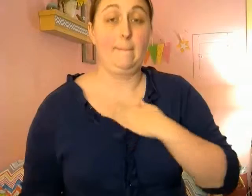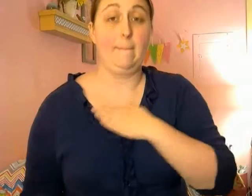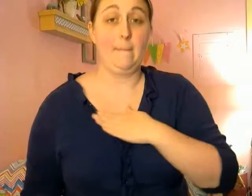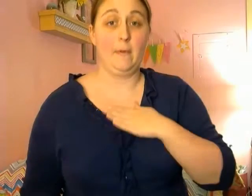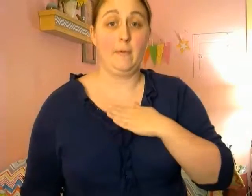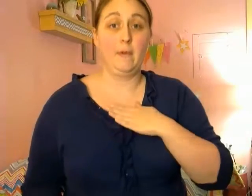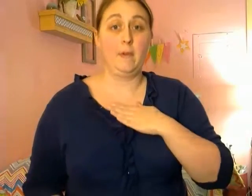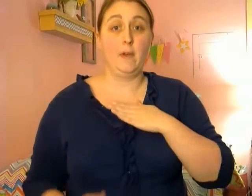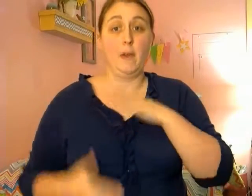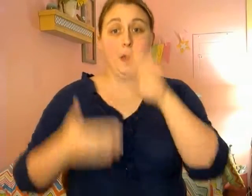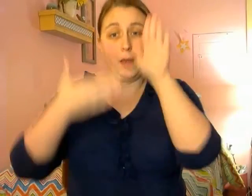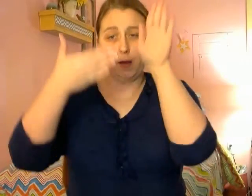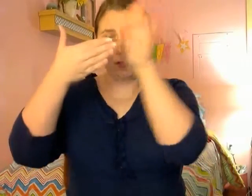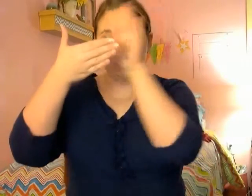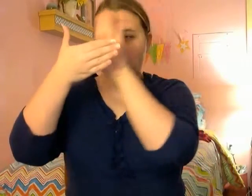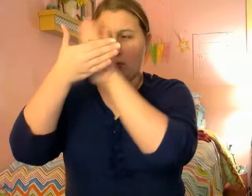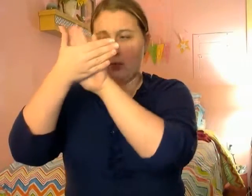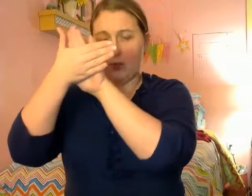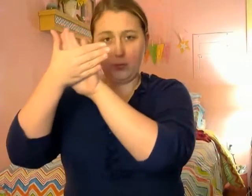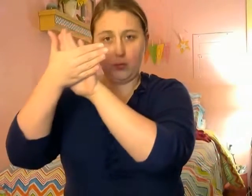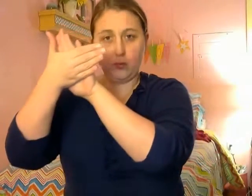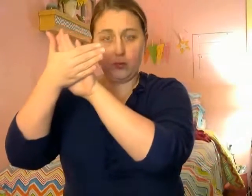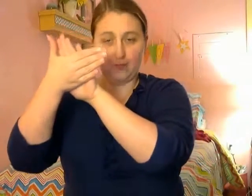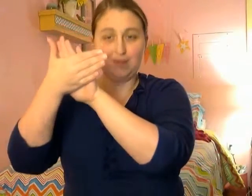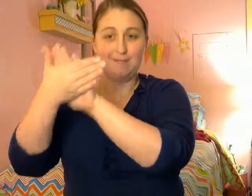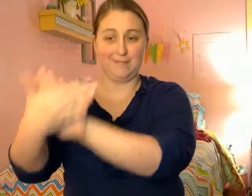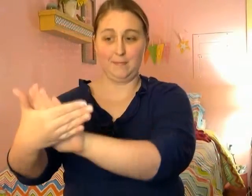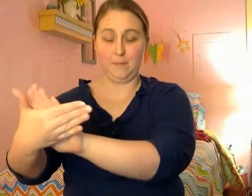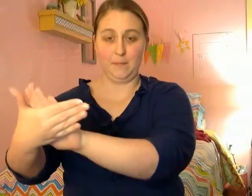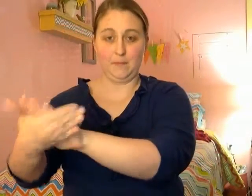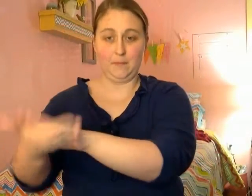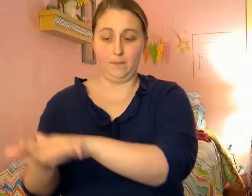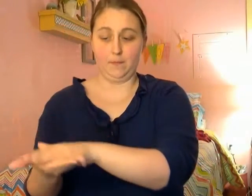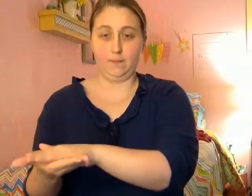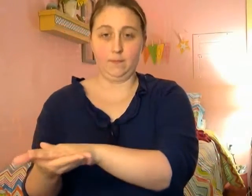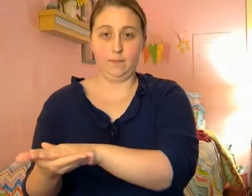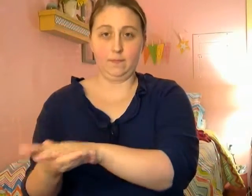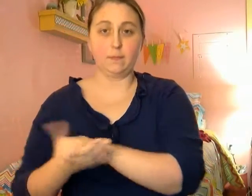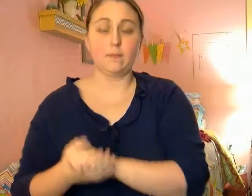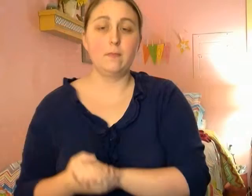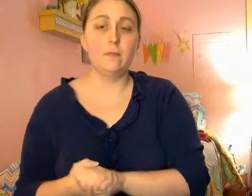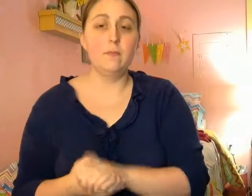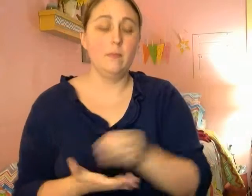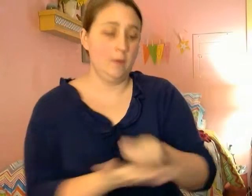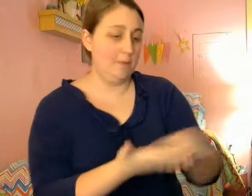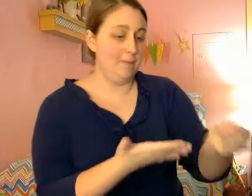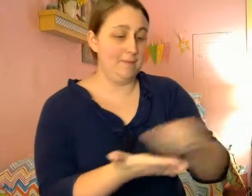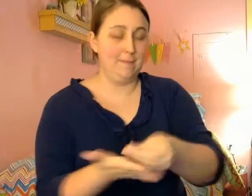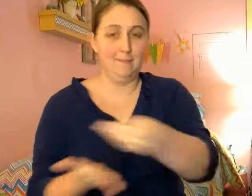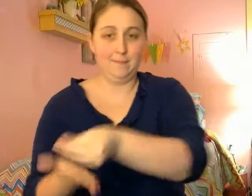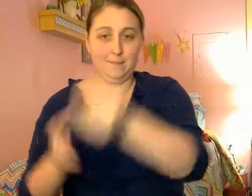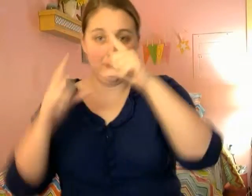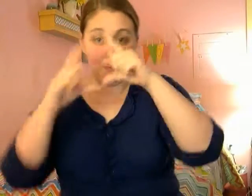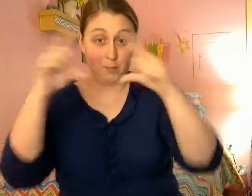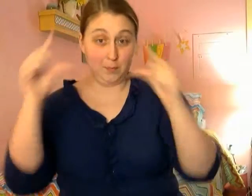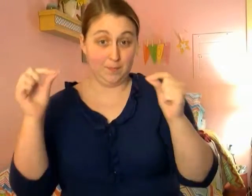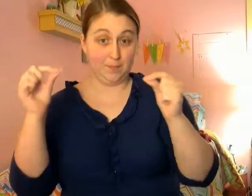Hide it. Okay, we're going to hide the key. All right, so here's some cards. Pass them around. Moises? Sarah